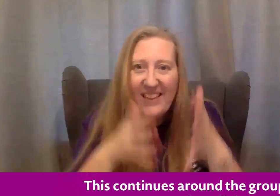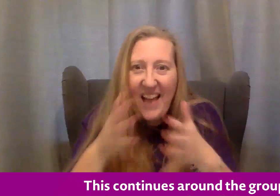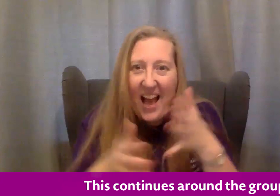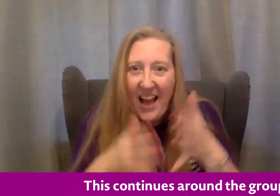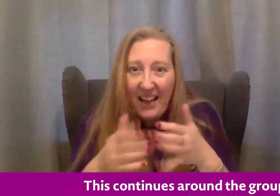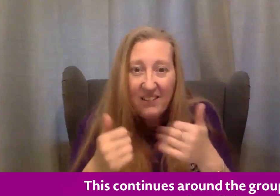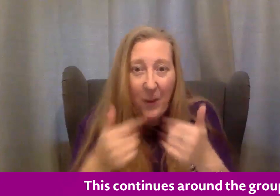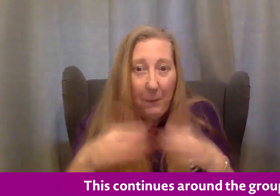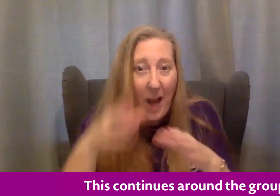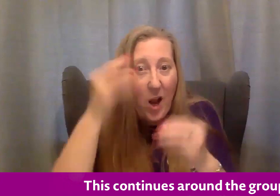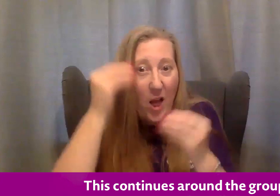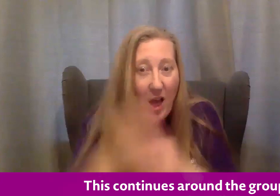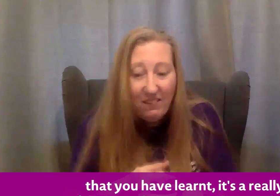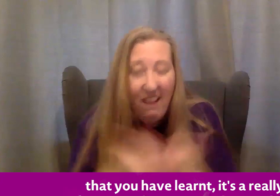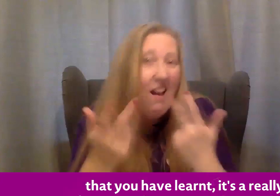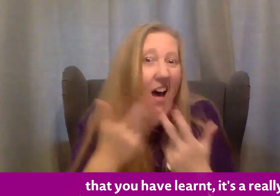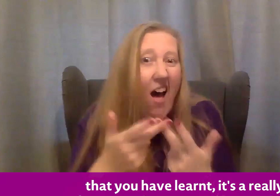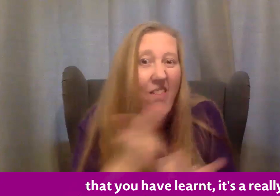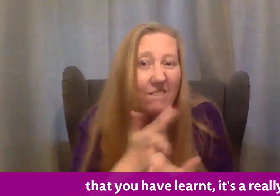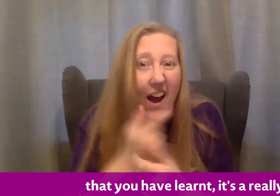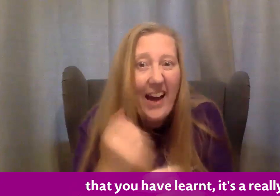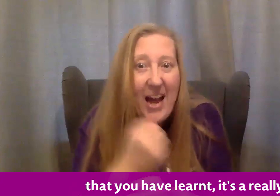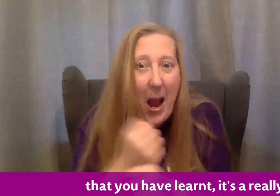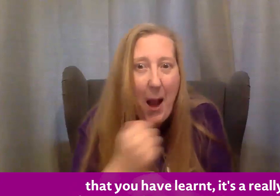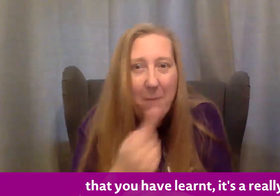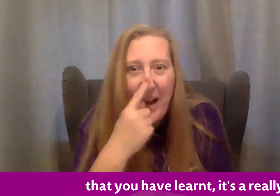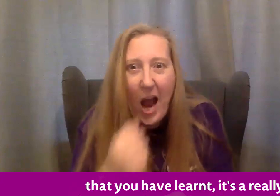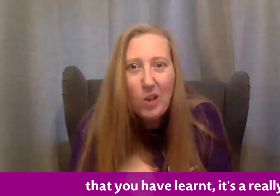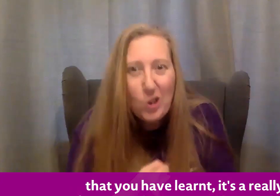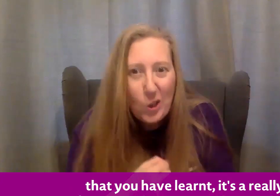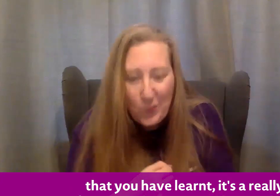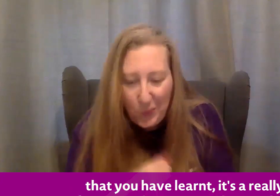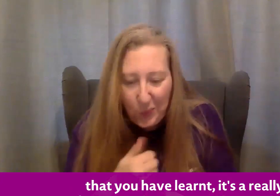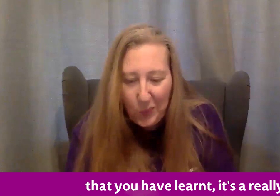trying to remember all of the signs that you have learnt. It's a really fun game that you can do together.